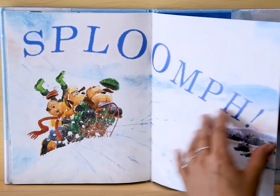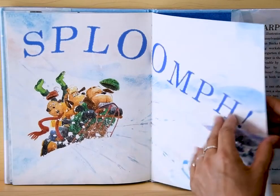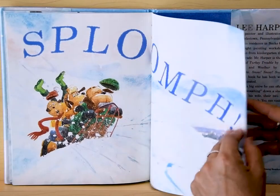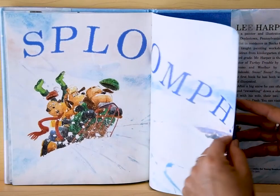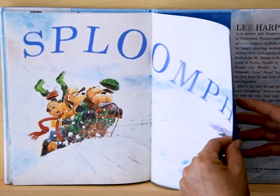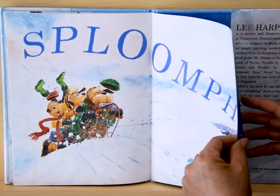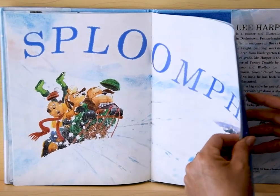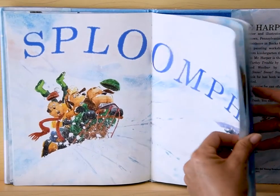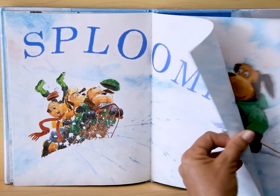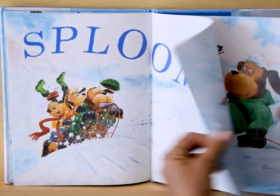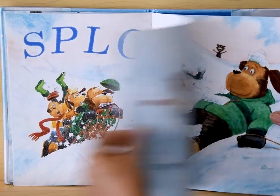That's right.